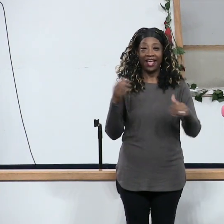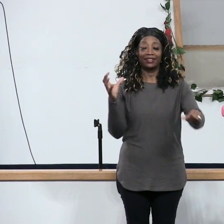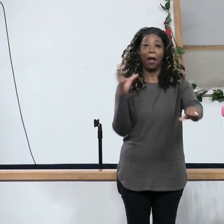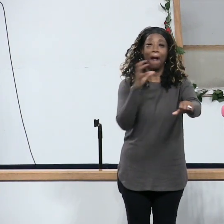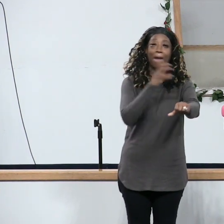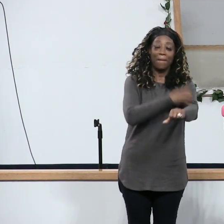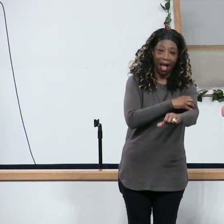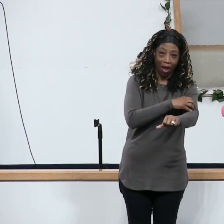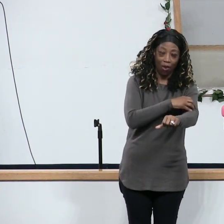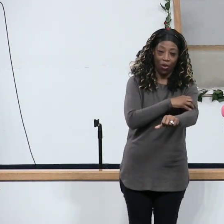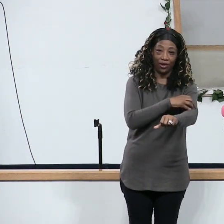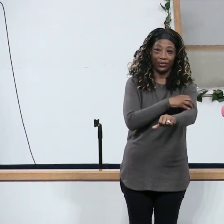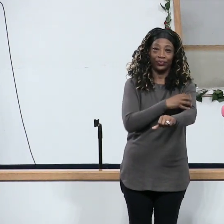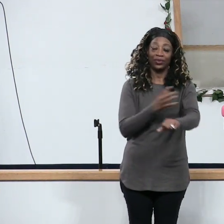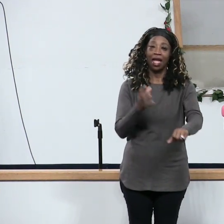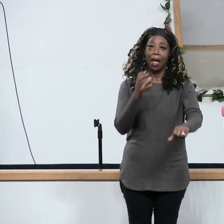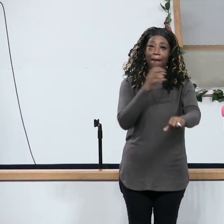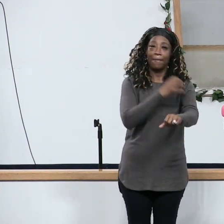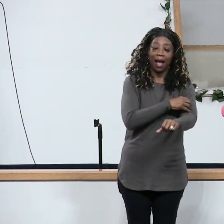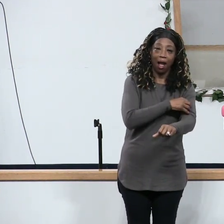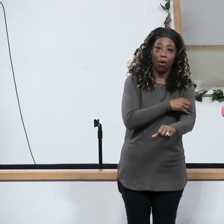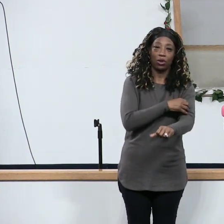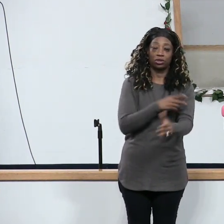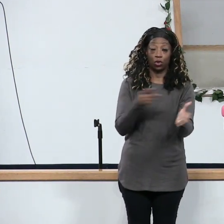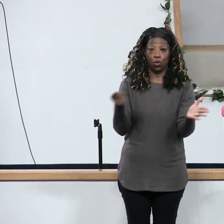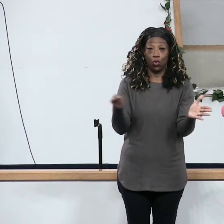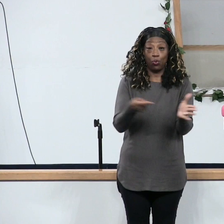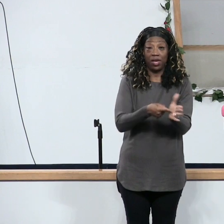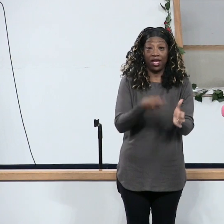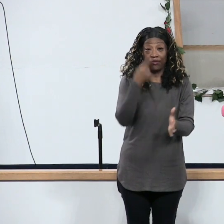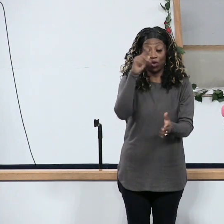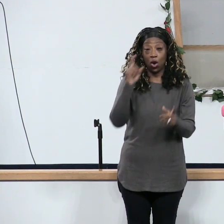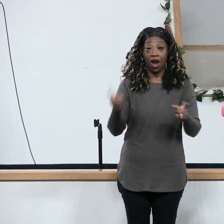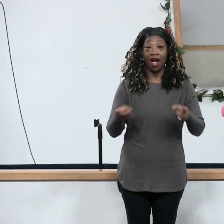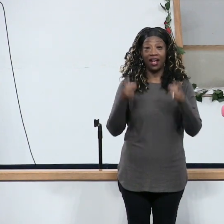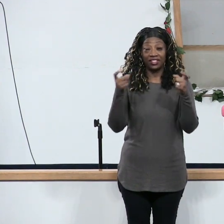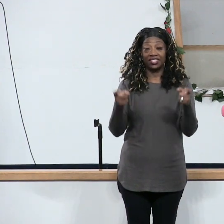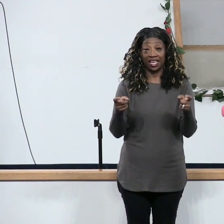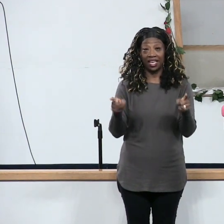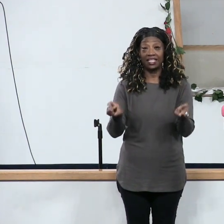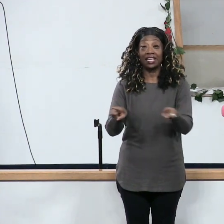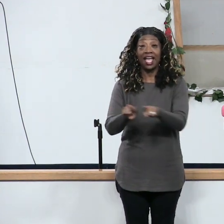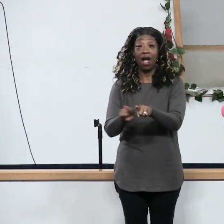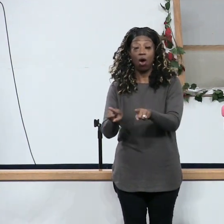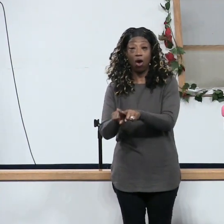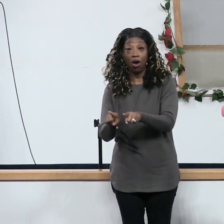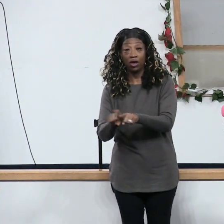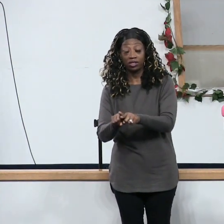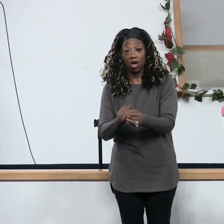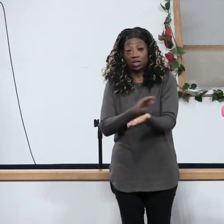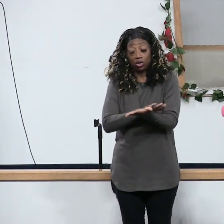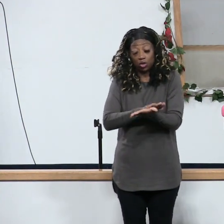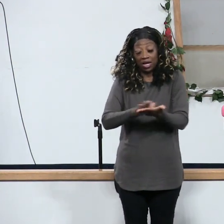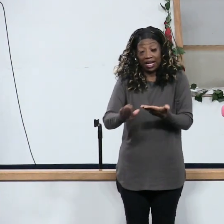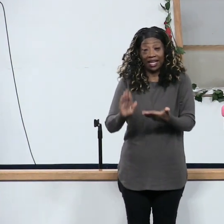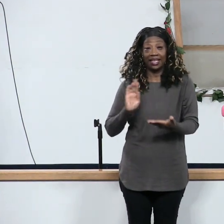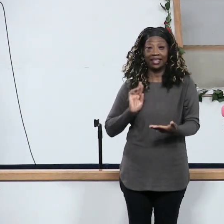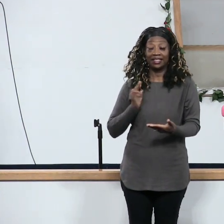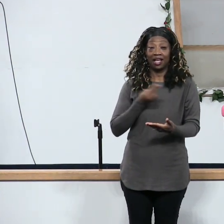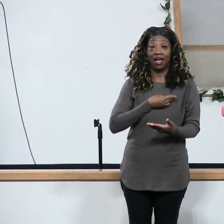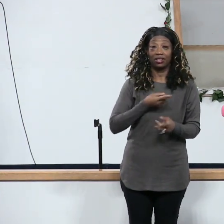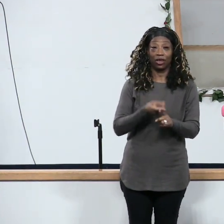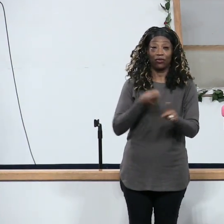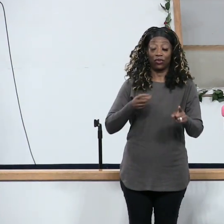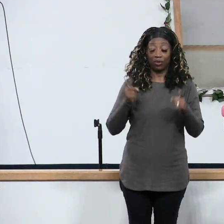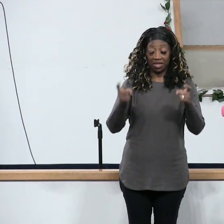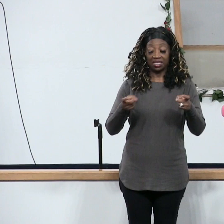power. It has power to pay for our sins, and it has power to cleanse us from the sins